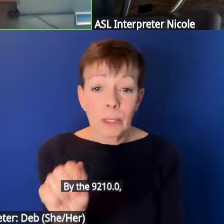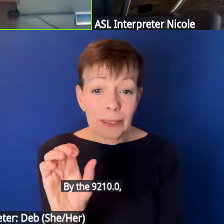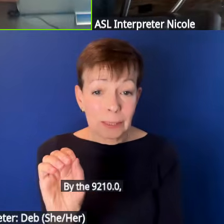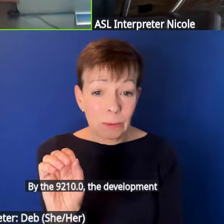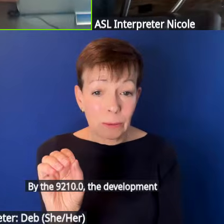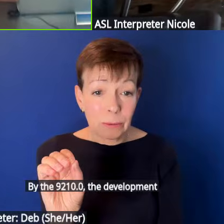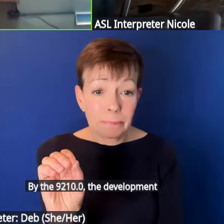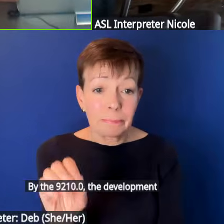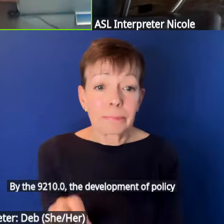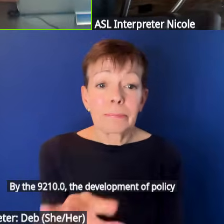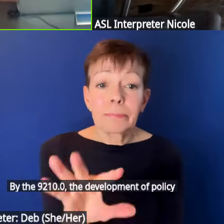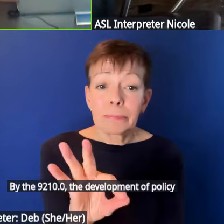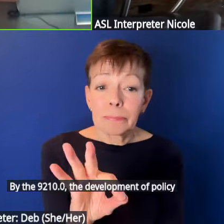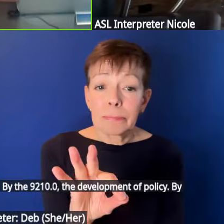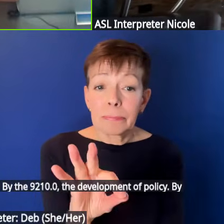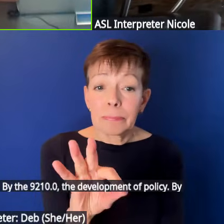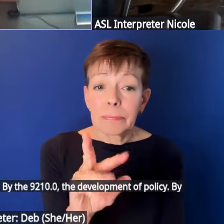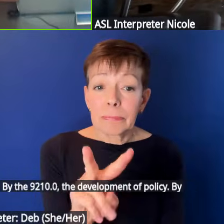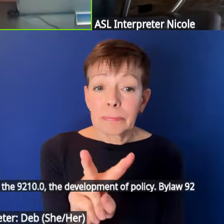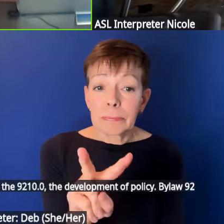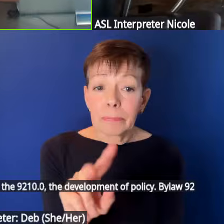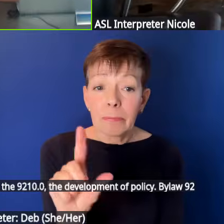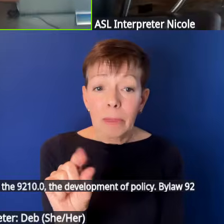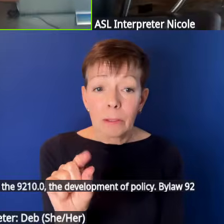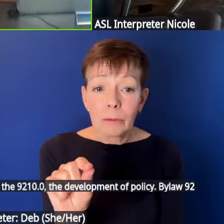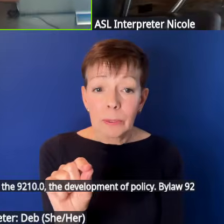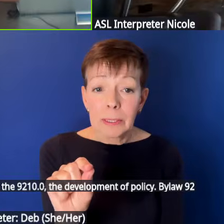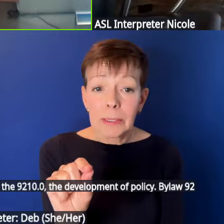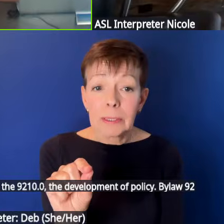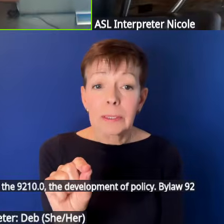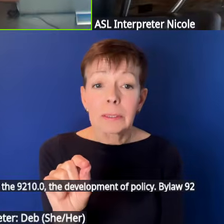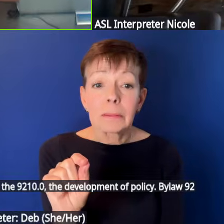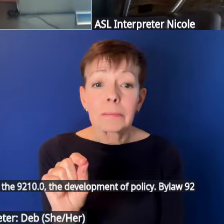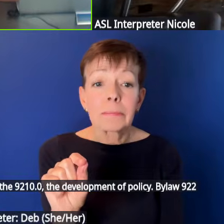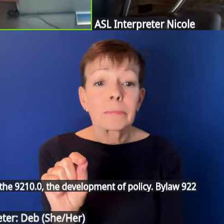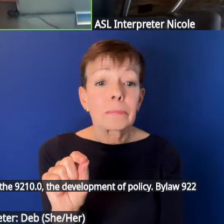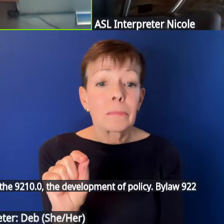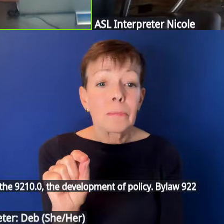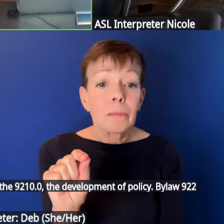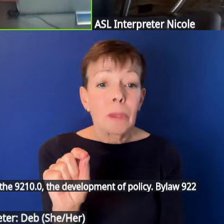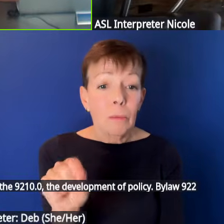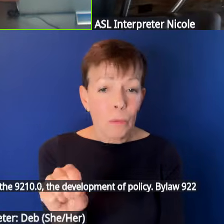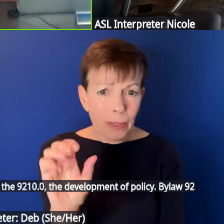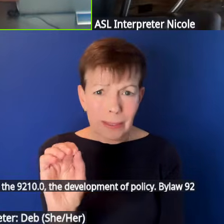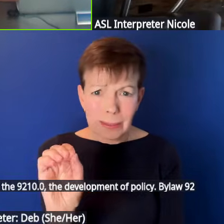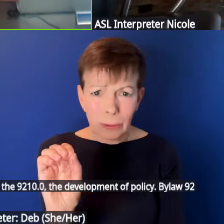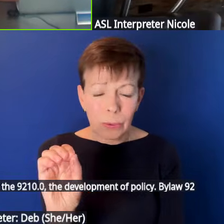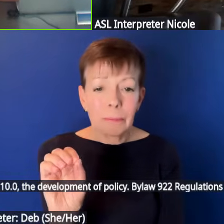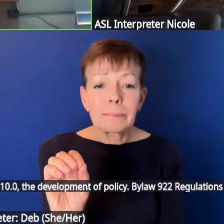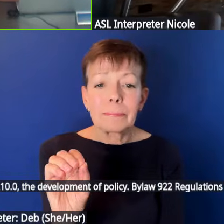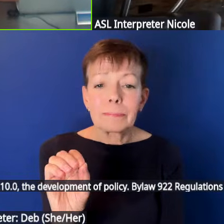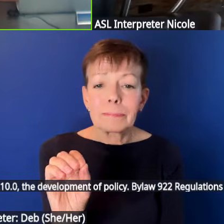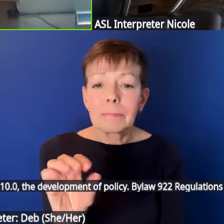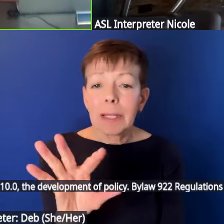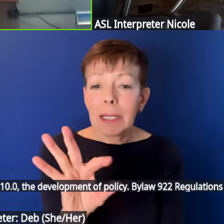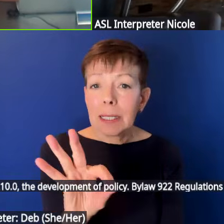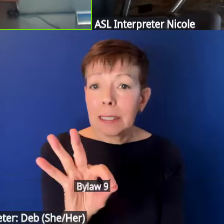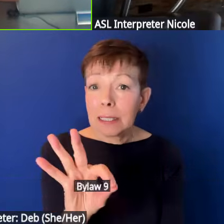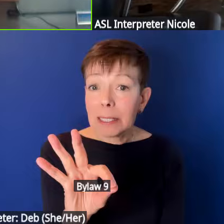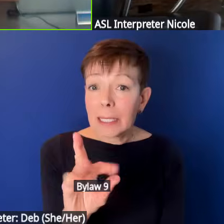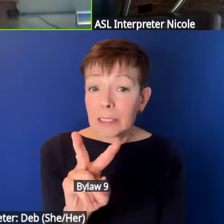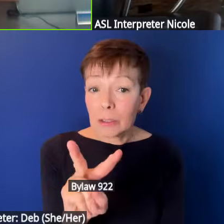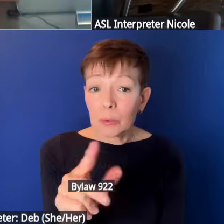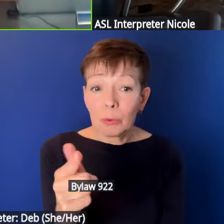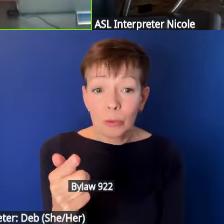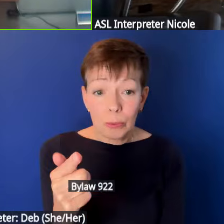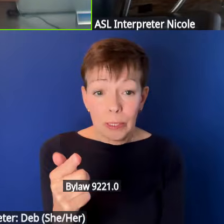policy, bylaw 9220.0 administrative regulations, bylaw